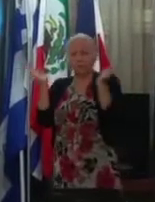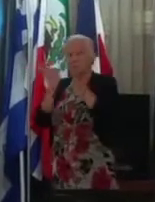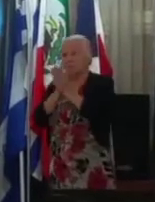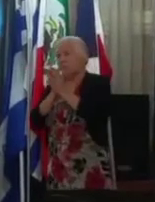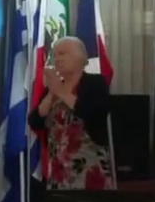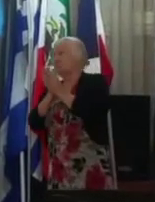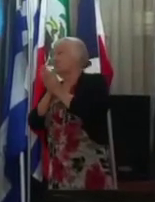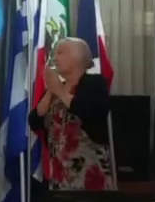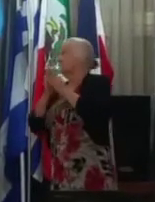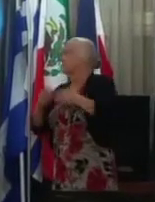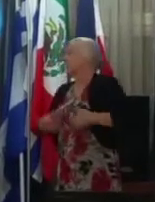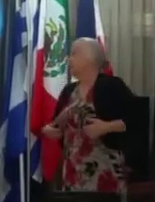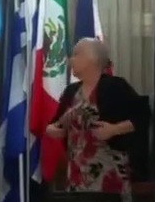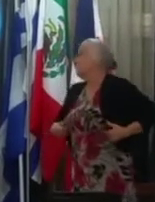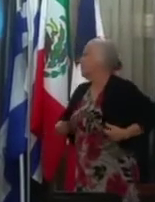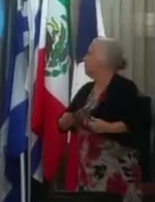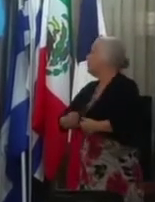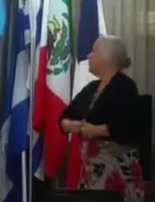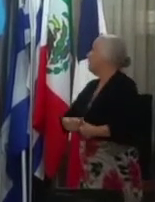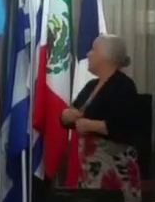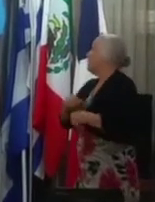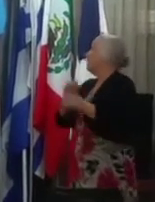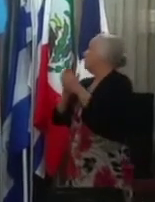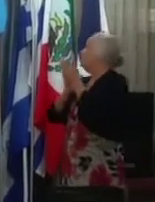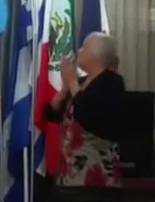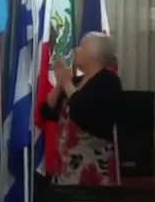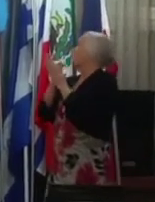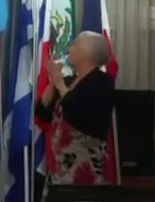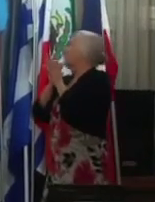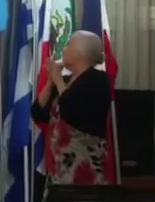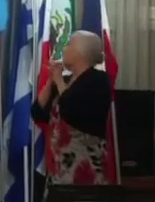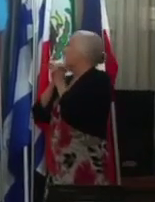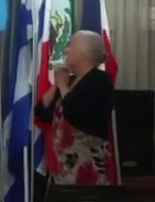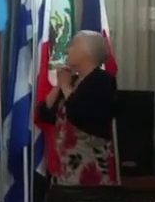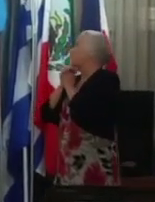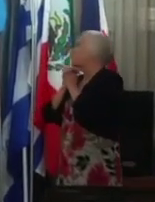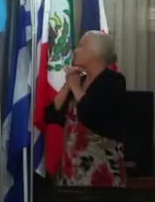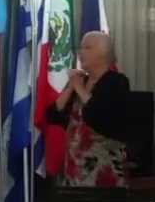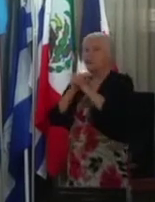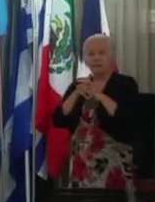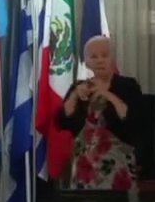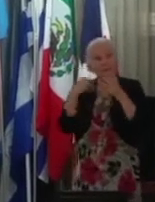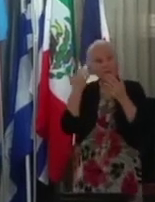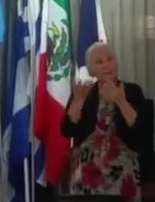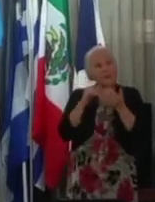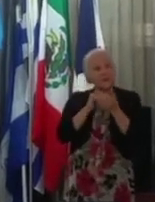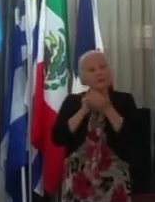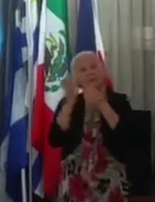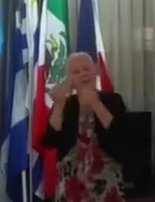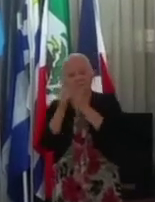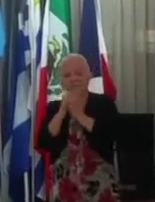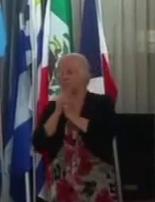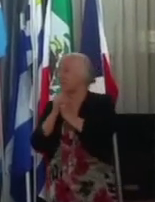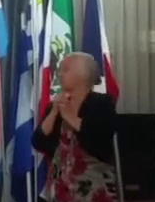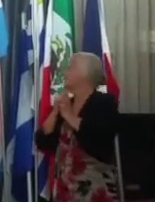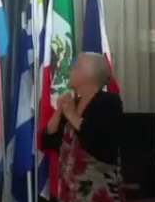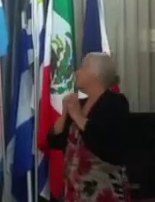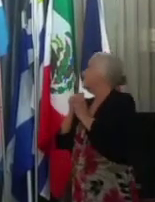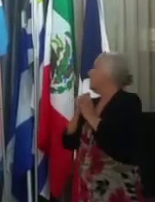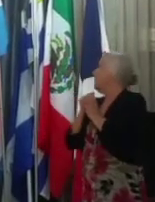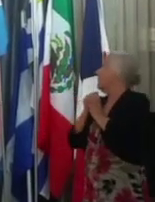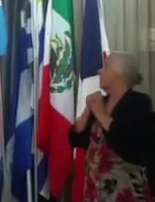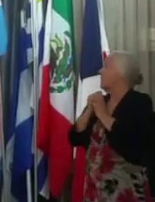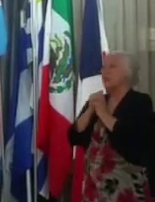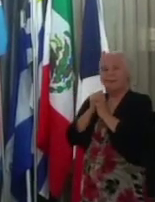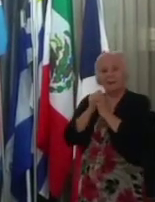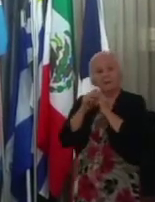eso? Okay. Well, I merely suggested to Nancy, solamente le dije a Nancy that maybe we could